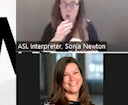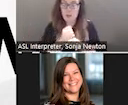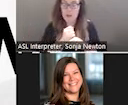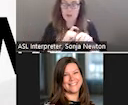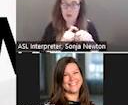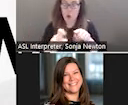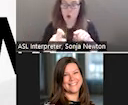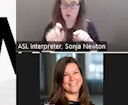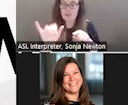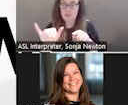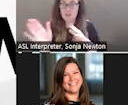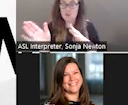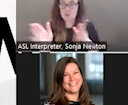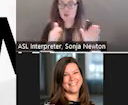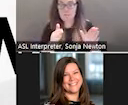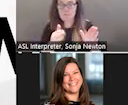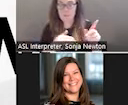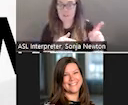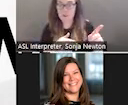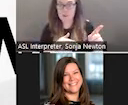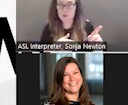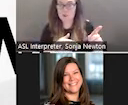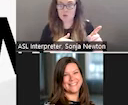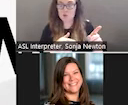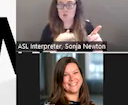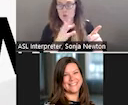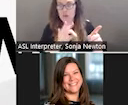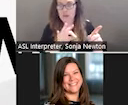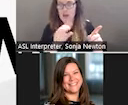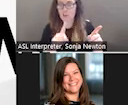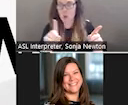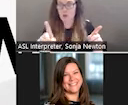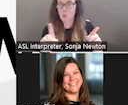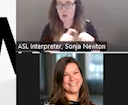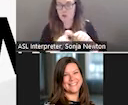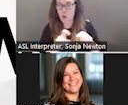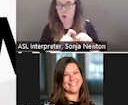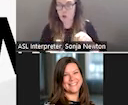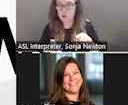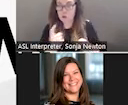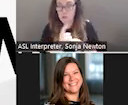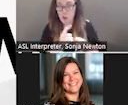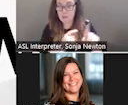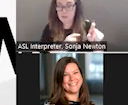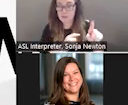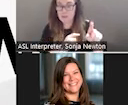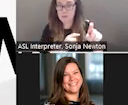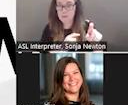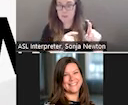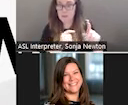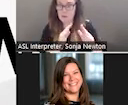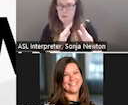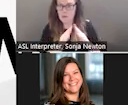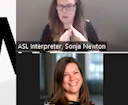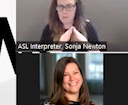really shifting the needle to upstream to those 911 calls. Is that right, that you're getting more community calls about? Can you chat